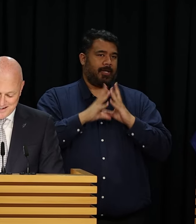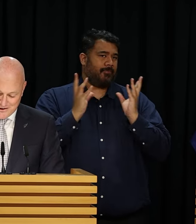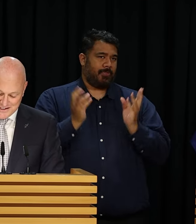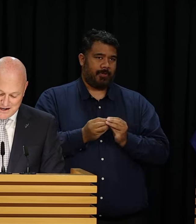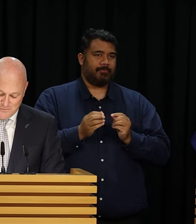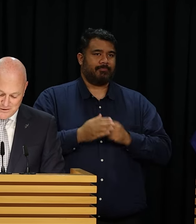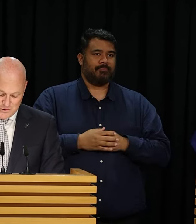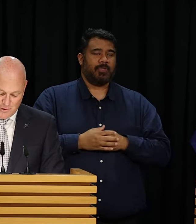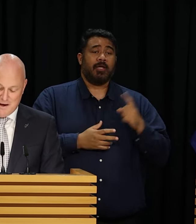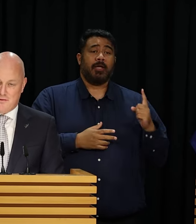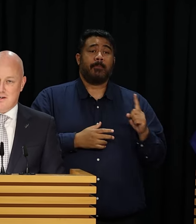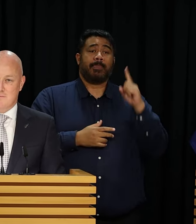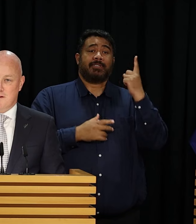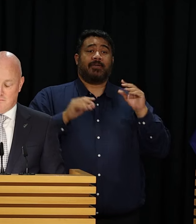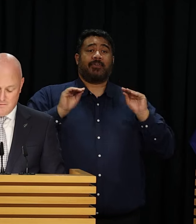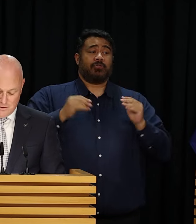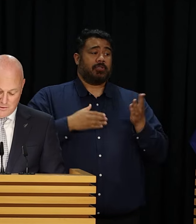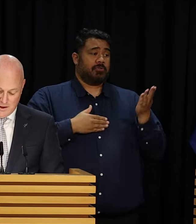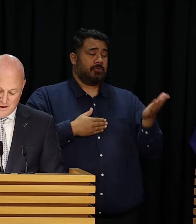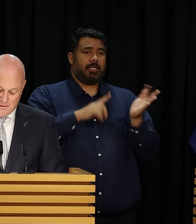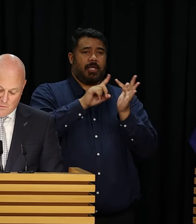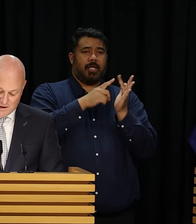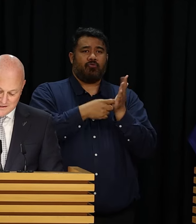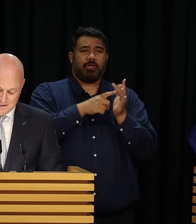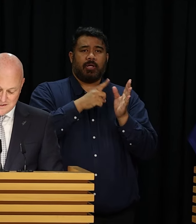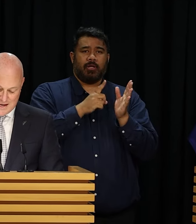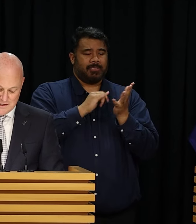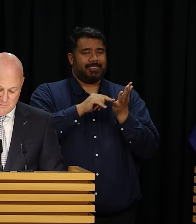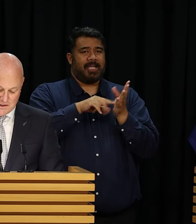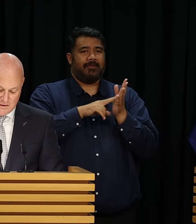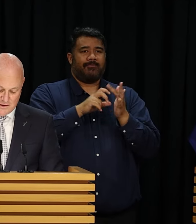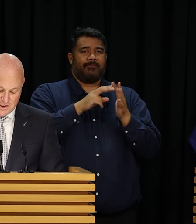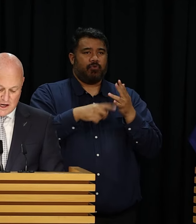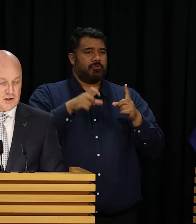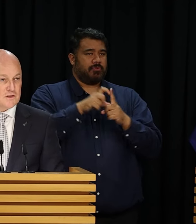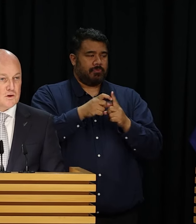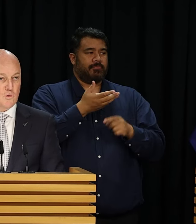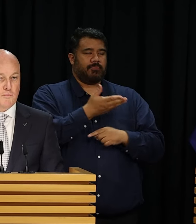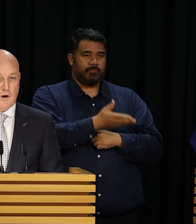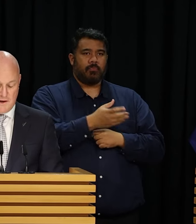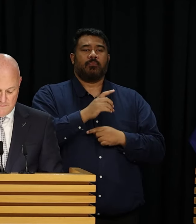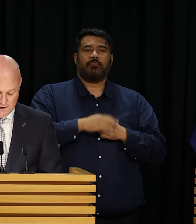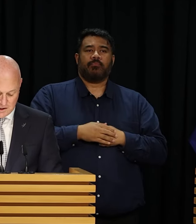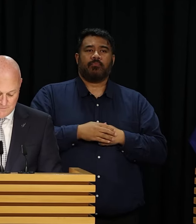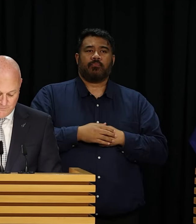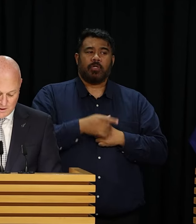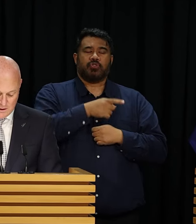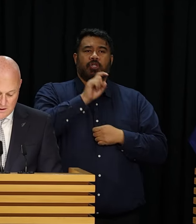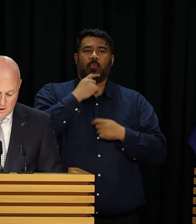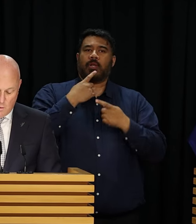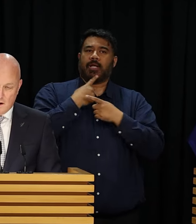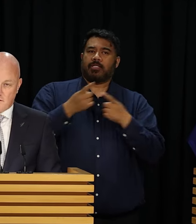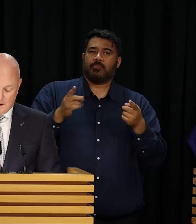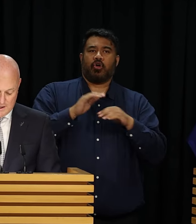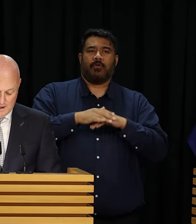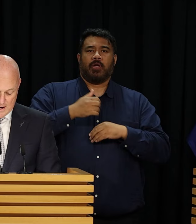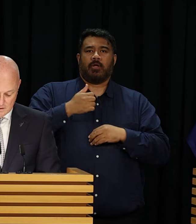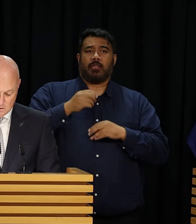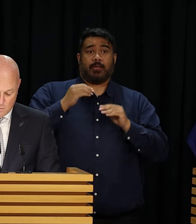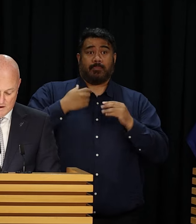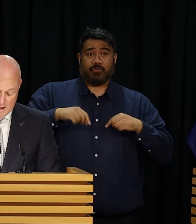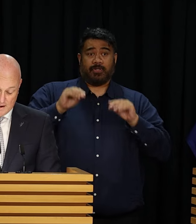Education Minister, Erica Stanford, to talk about the independent review that we're announcing today into the Ministry of Education's school property function. Quite